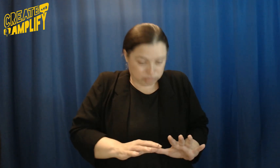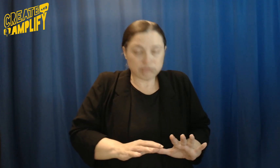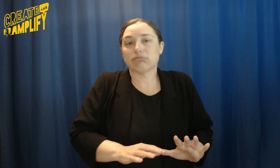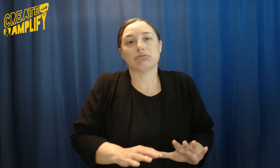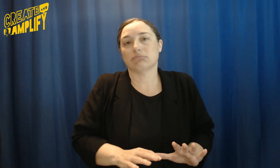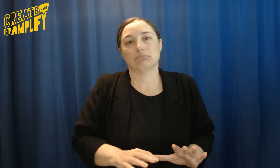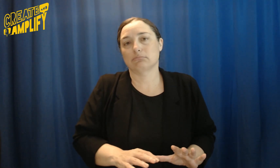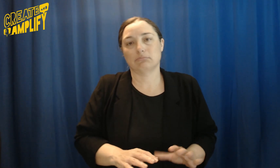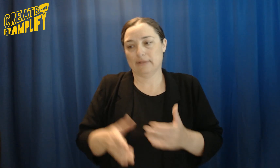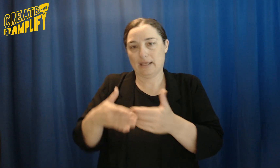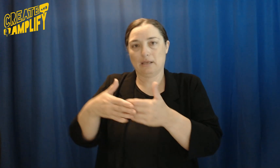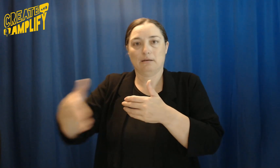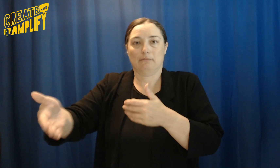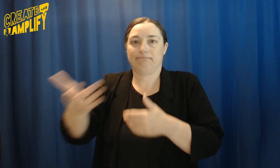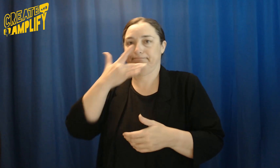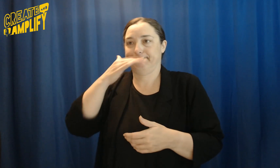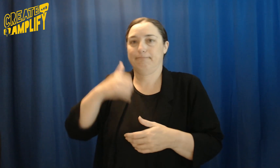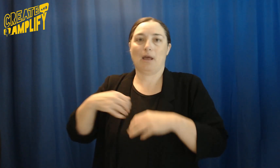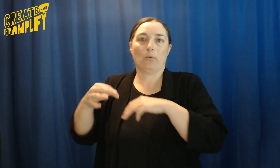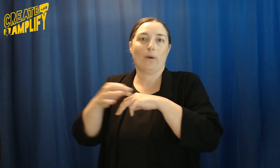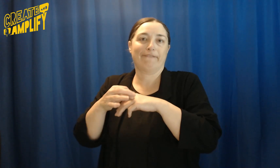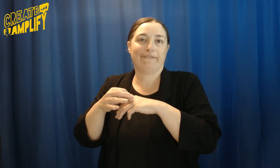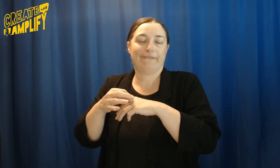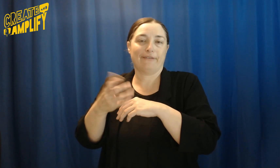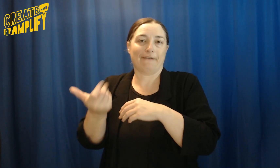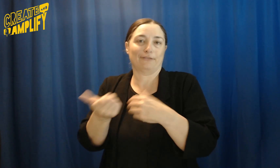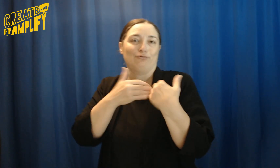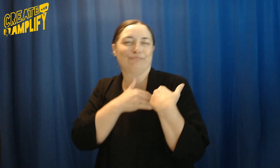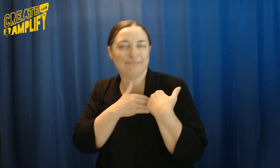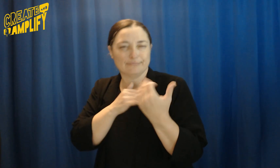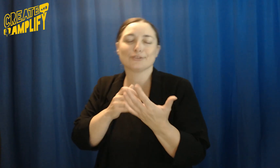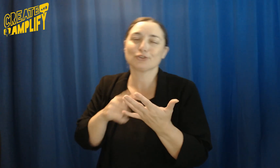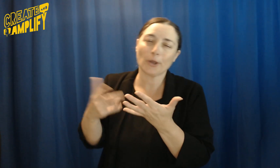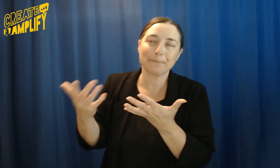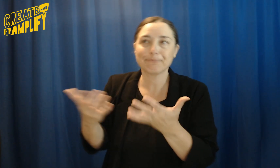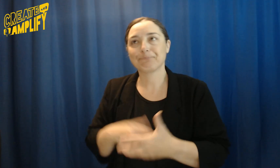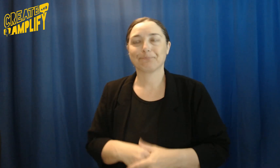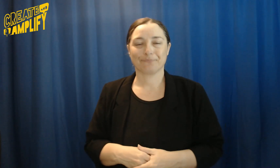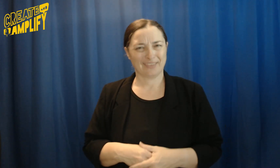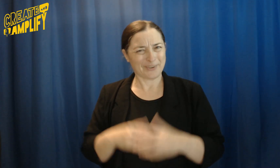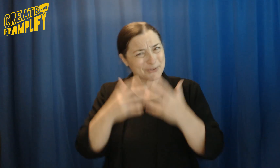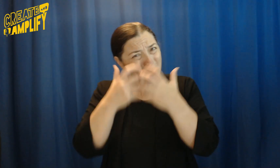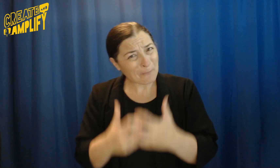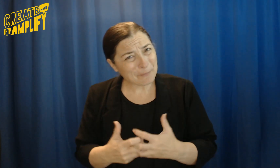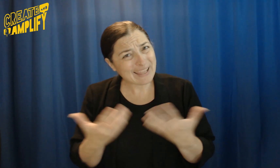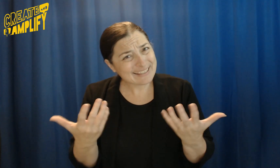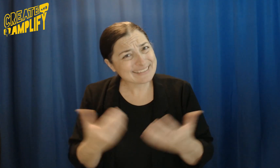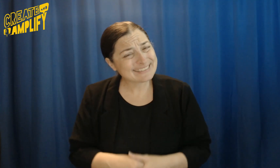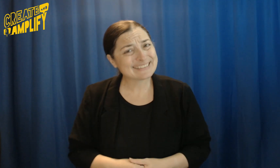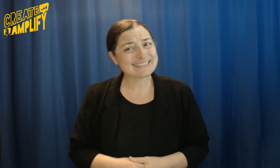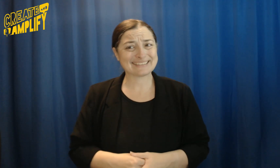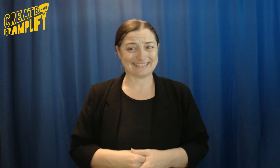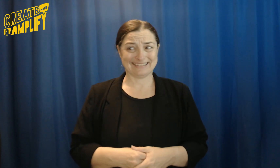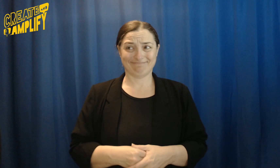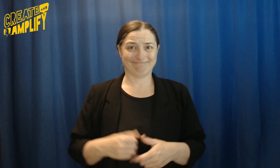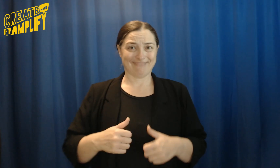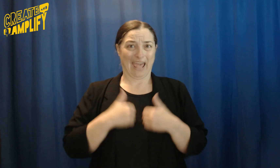my wife gets all the labour. So yeah, it's complex, right? Our lives are complex and the ways we manage